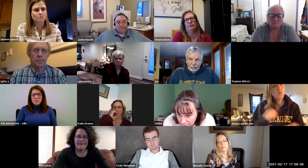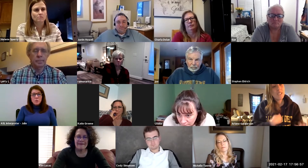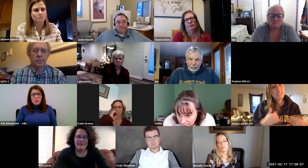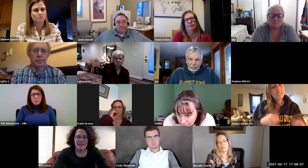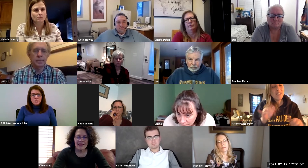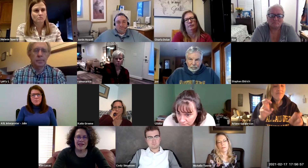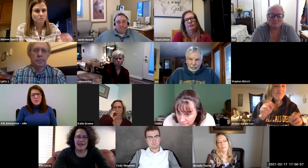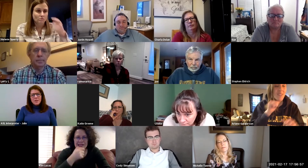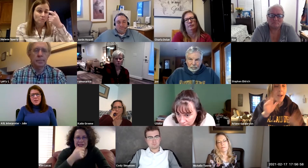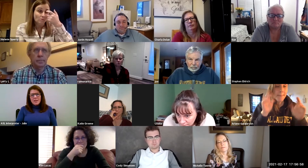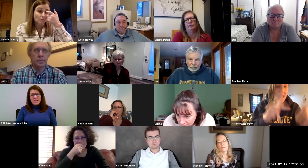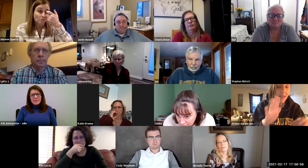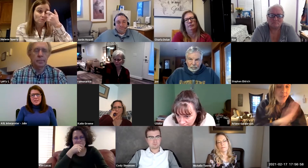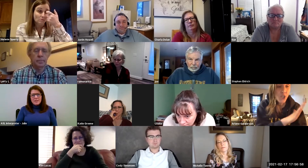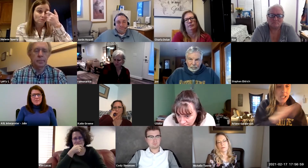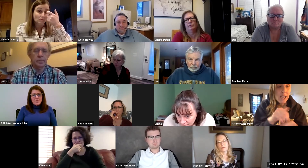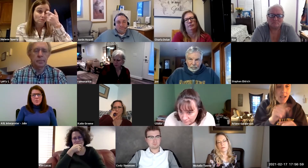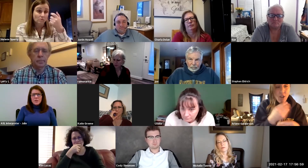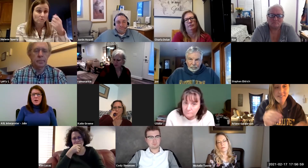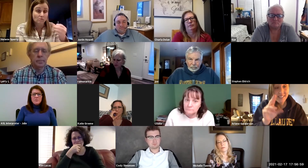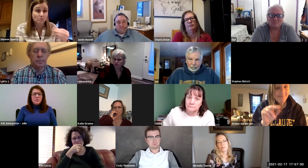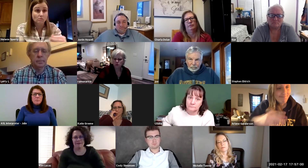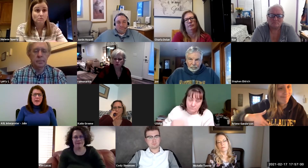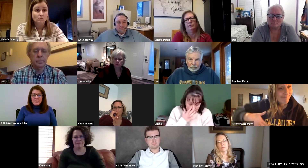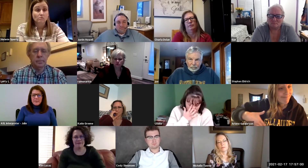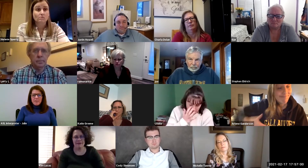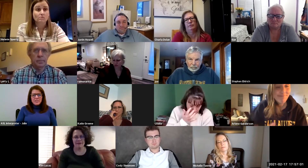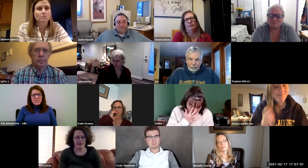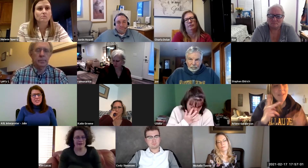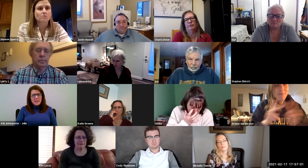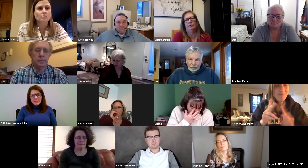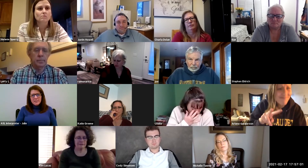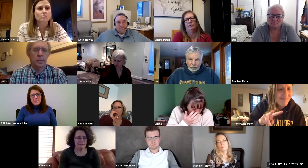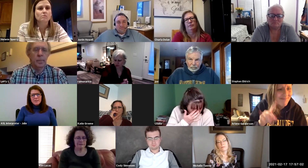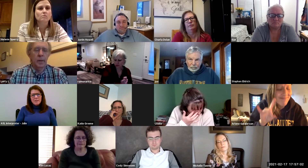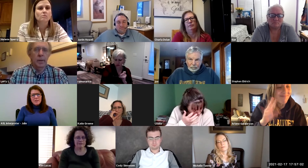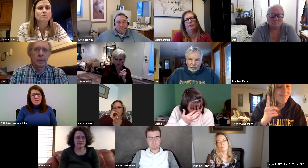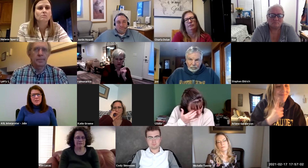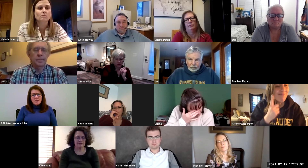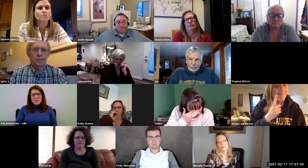to this new normal, and we're not fully back in the offices yet.